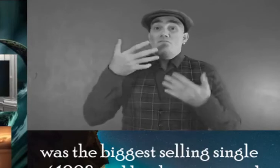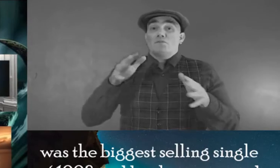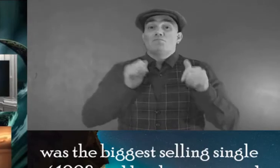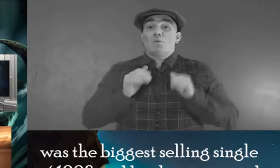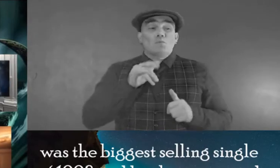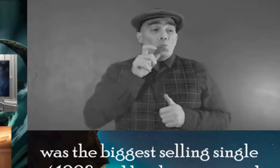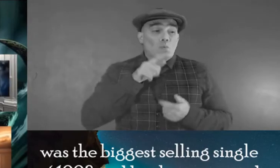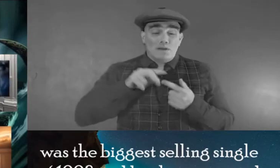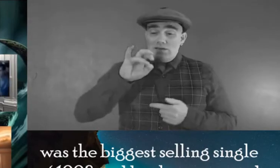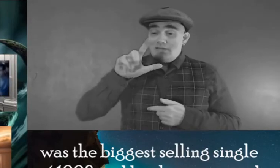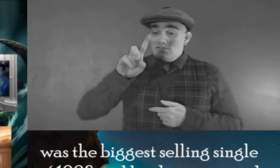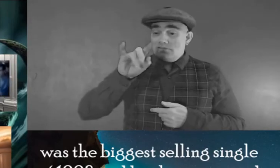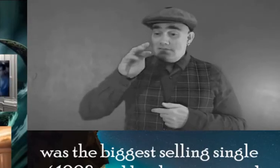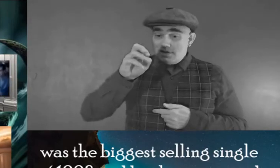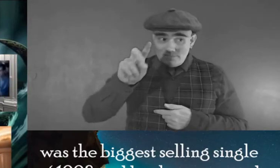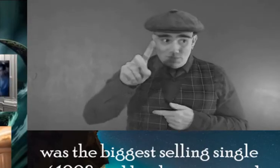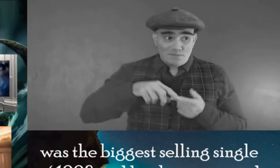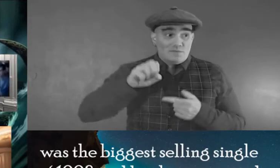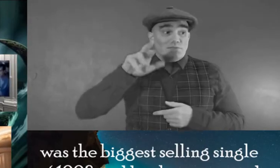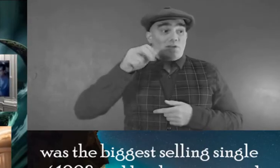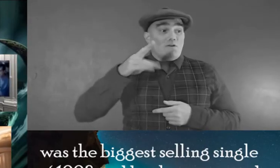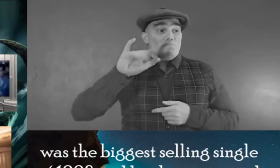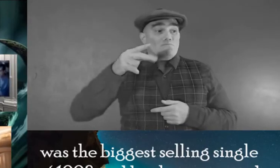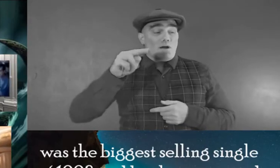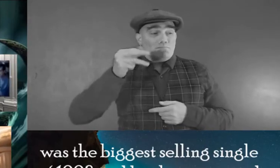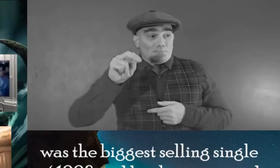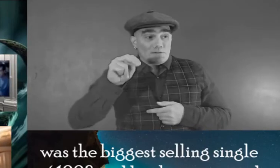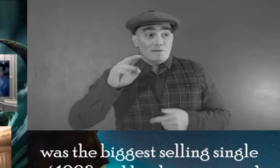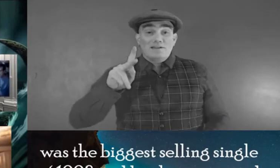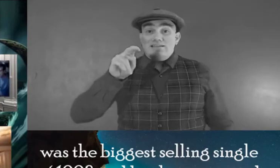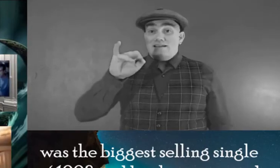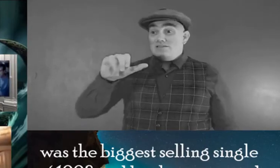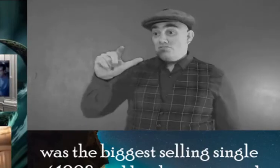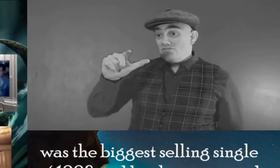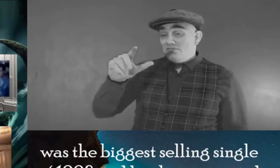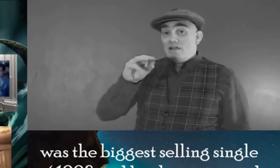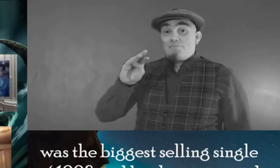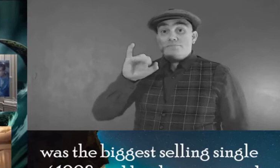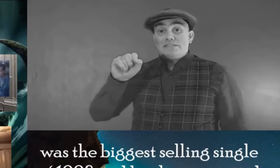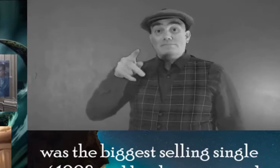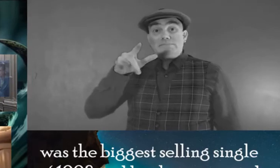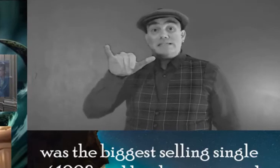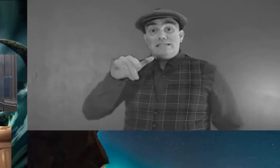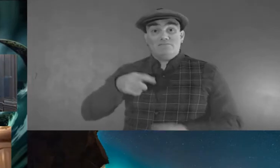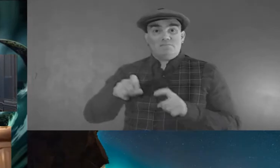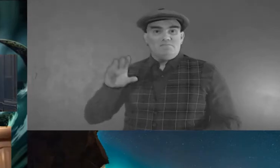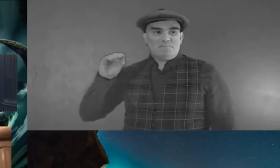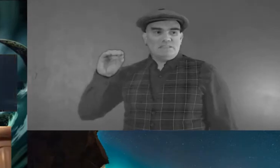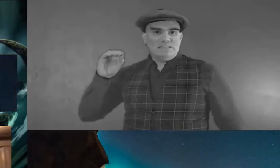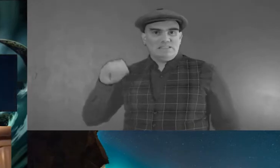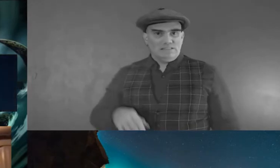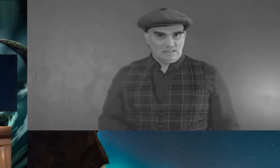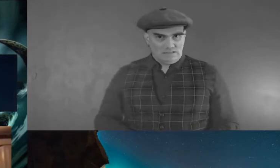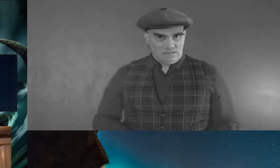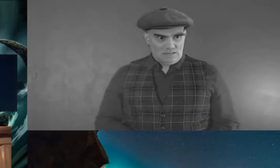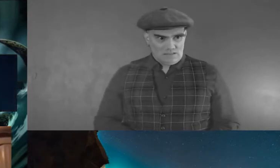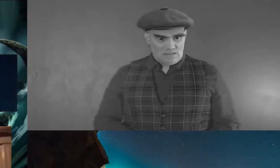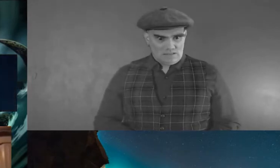been covered by Neil Diamond, Sarah Brightman, Kenny G, and Miss Piggy from the Muppets.